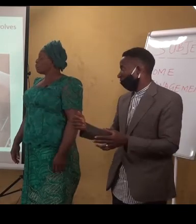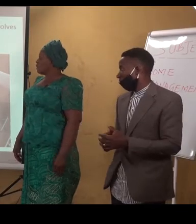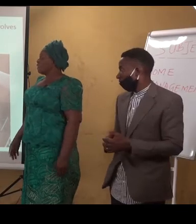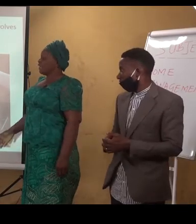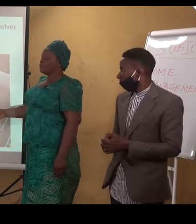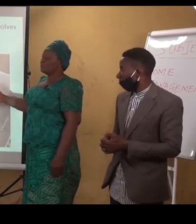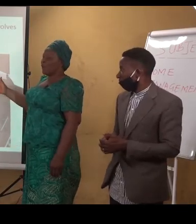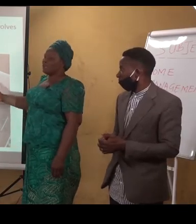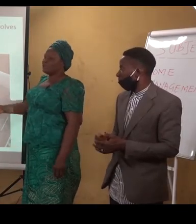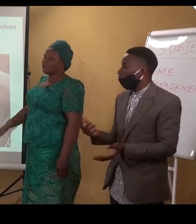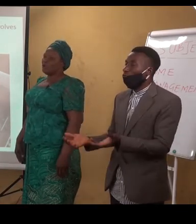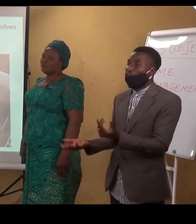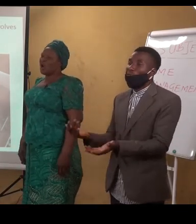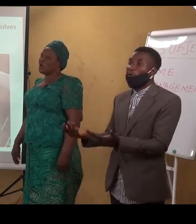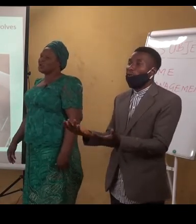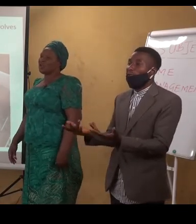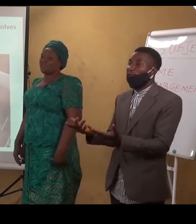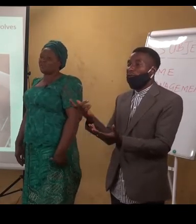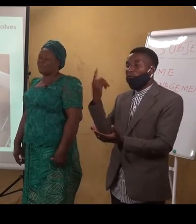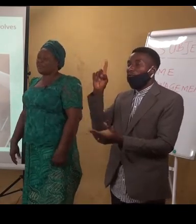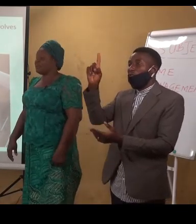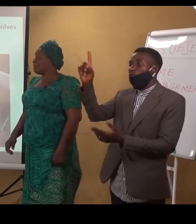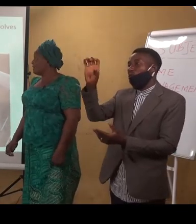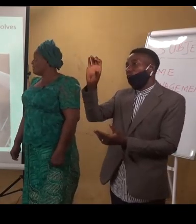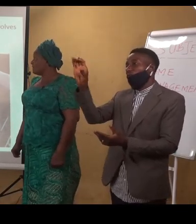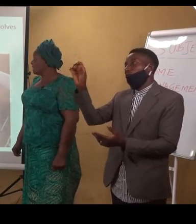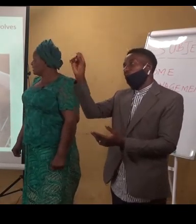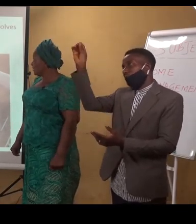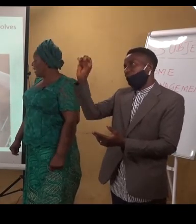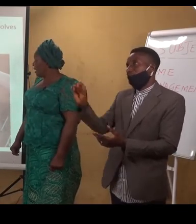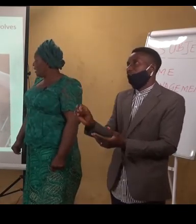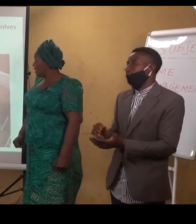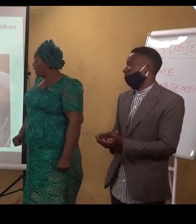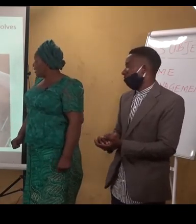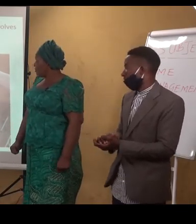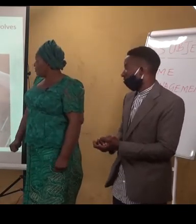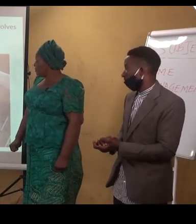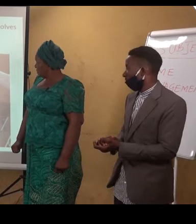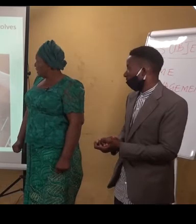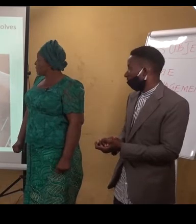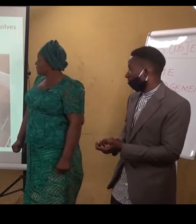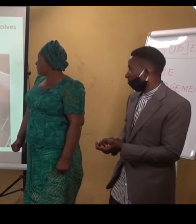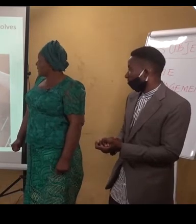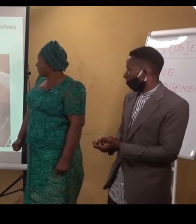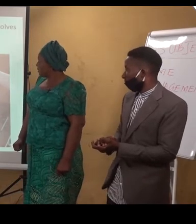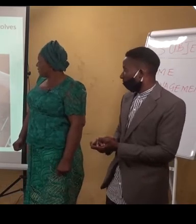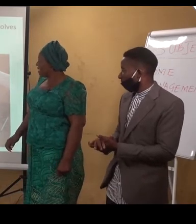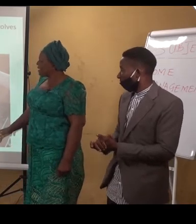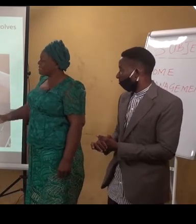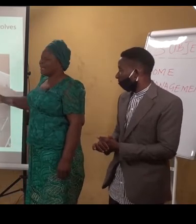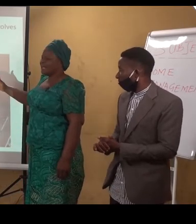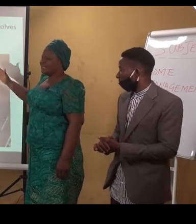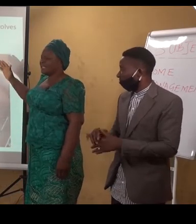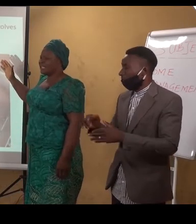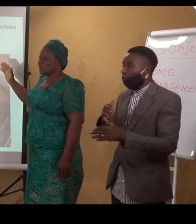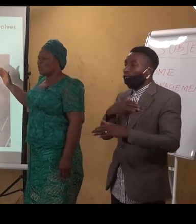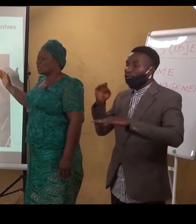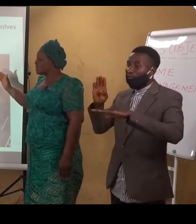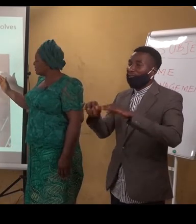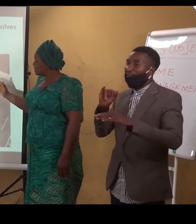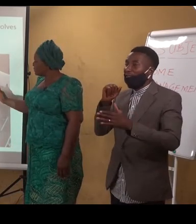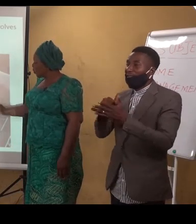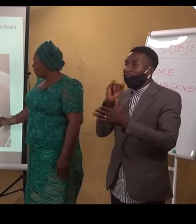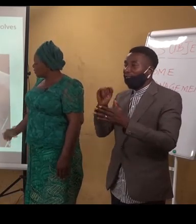picture. Then you boil it for over 100 degrees centigrade, and then it